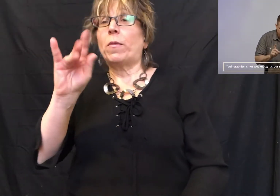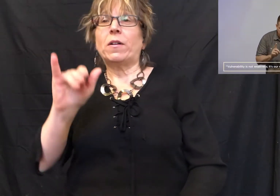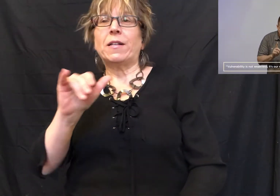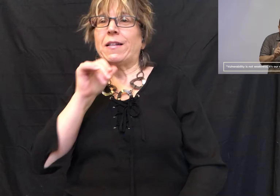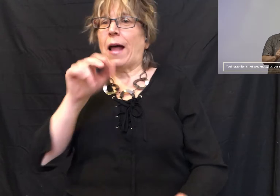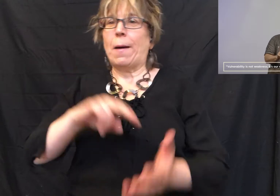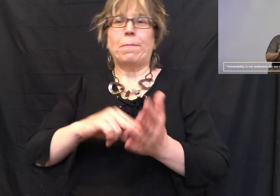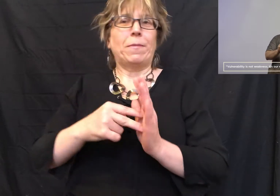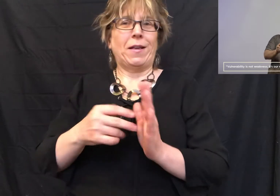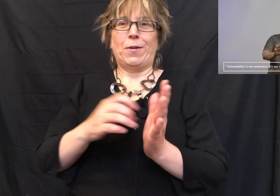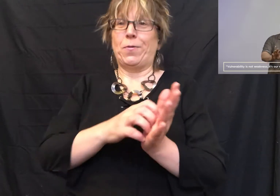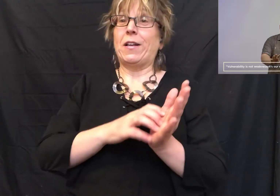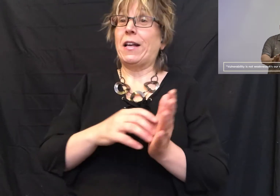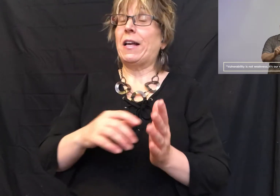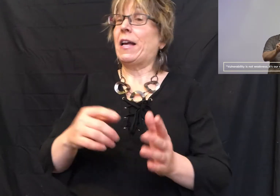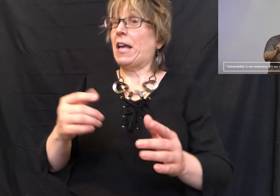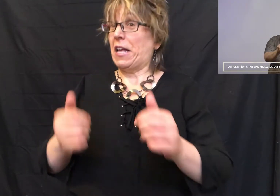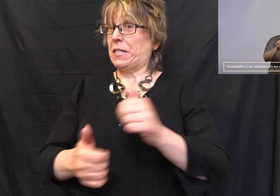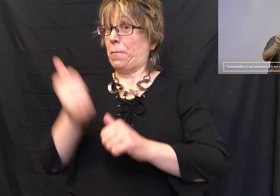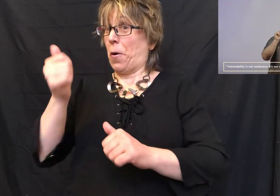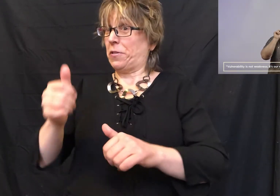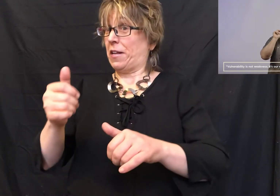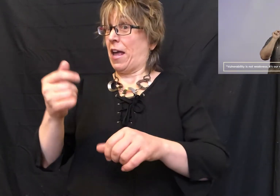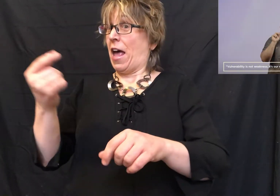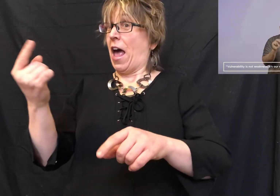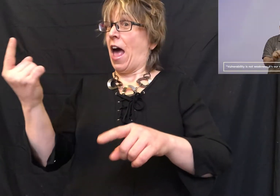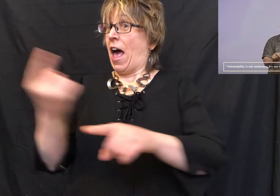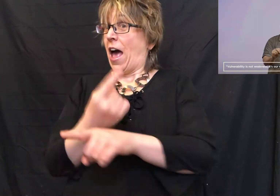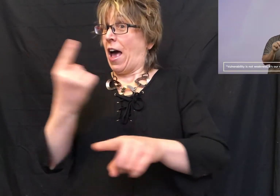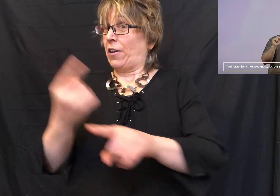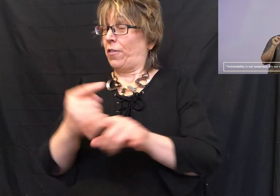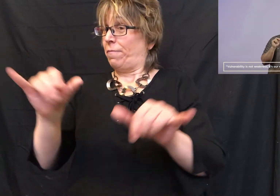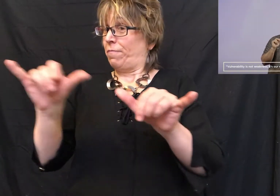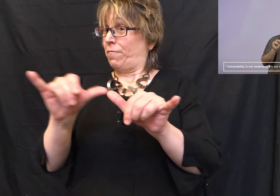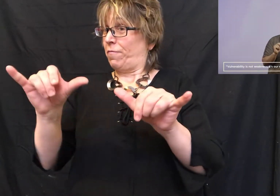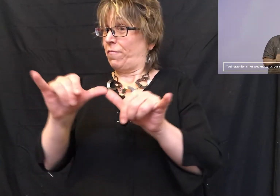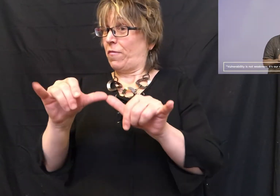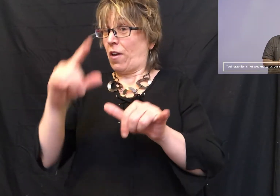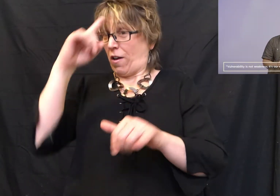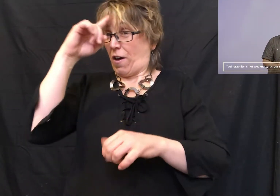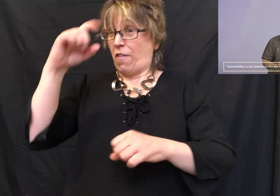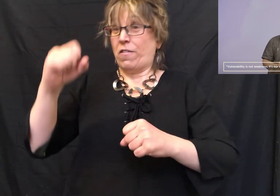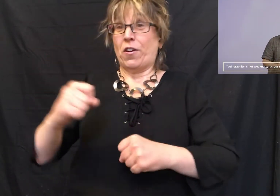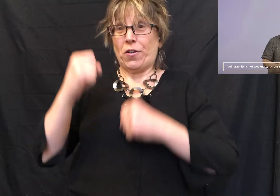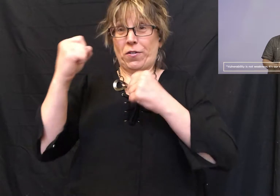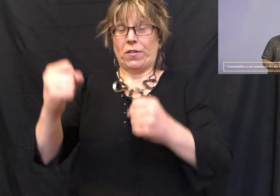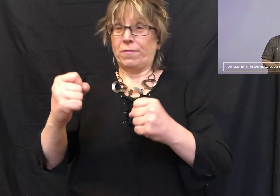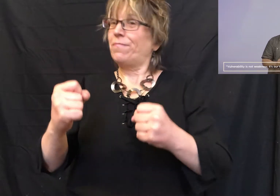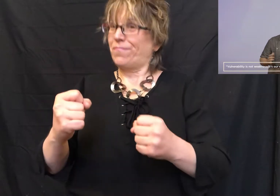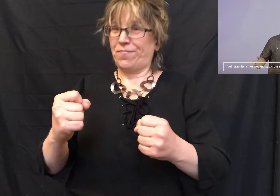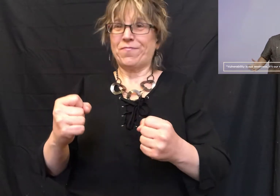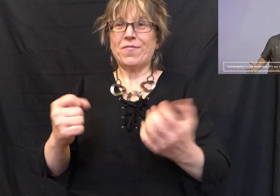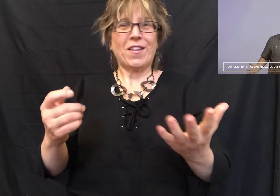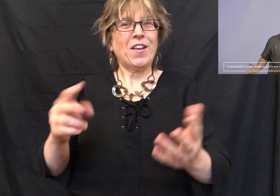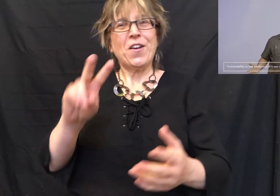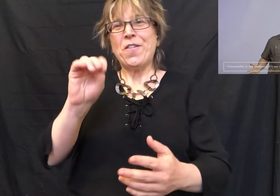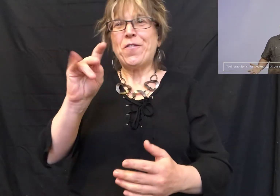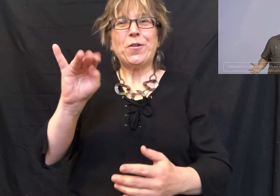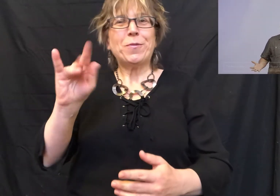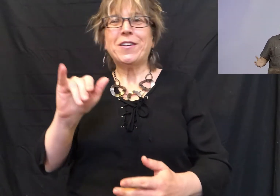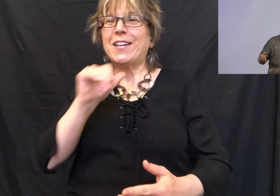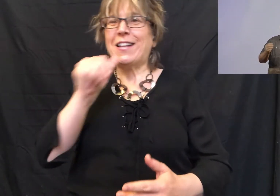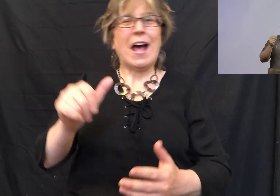weakness. It's the most accurate, check it out, measure of courage. That's right. Vulnerability